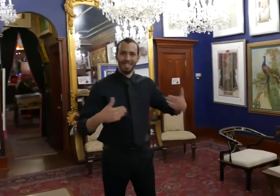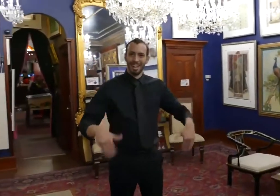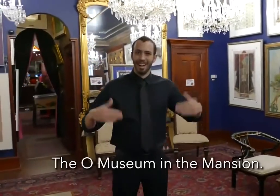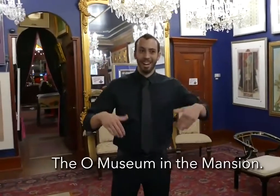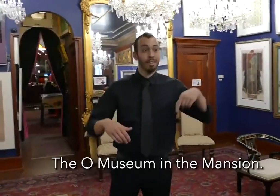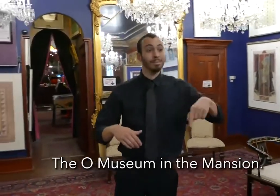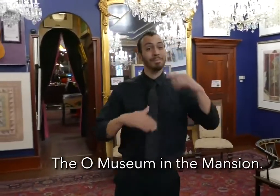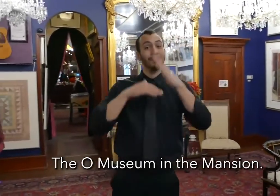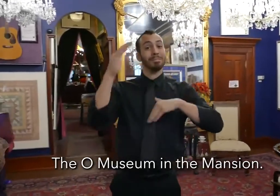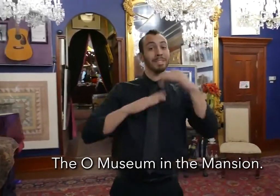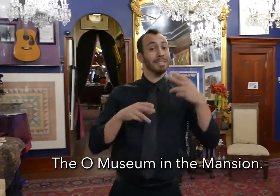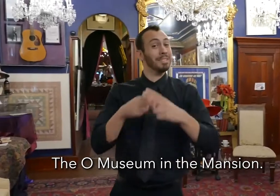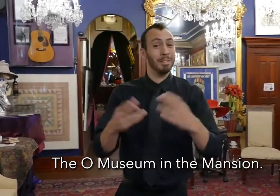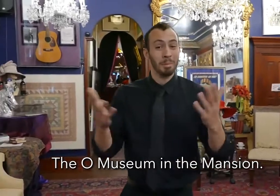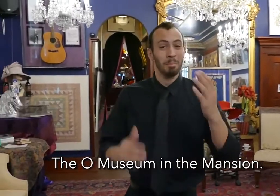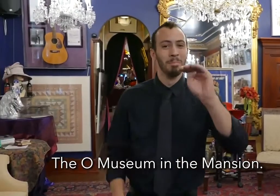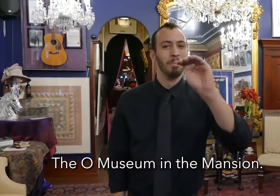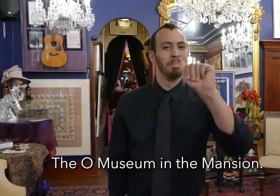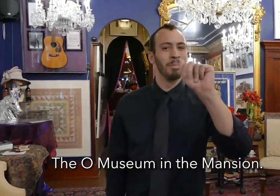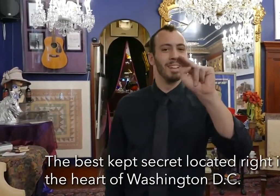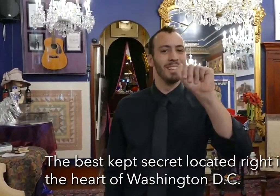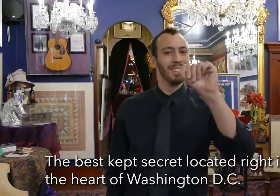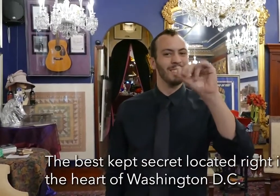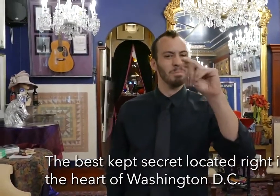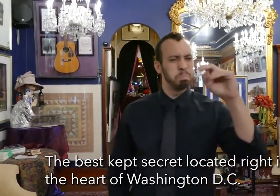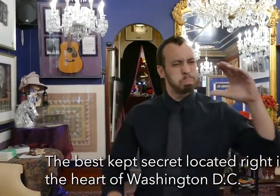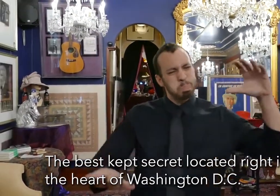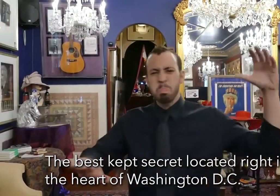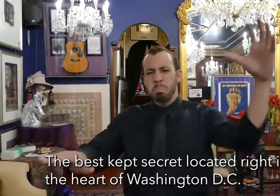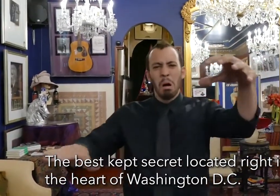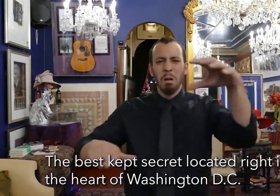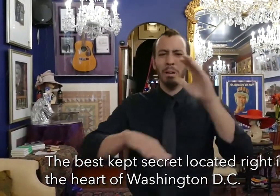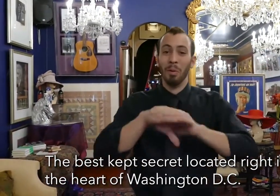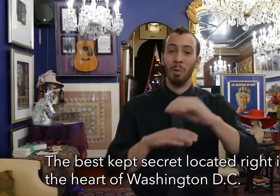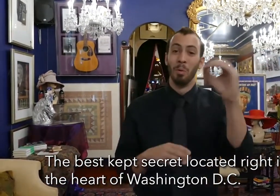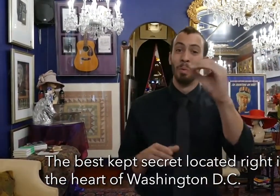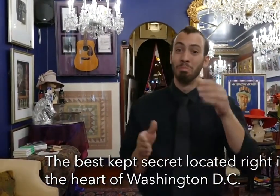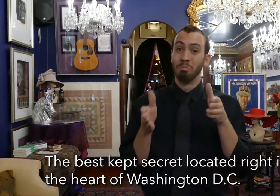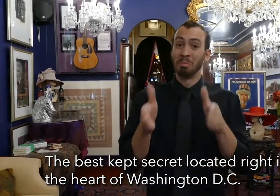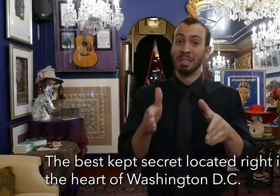The own museum and the mansion, the best-kept secret located right in the heart of Washington DC.